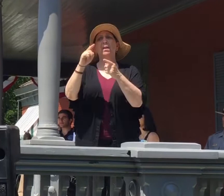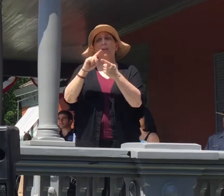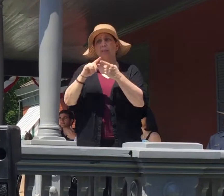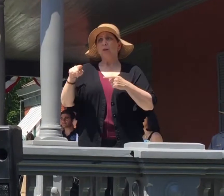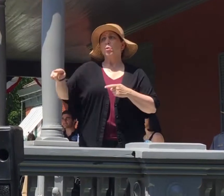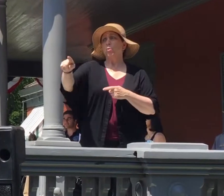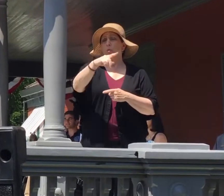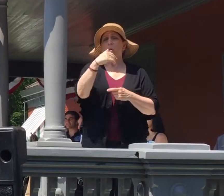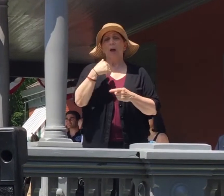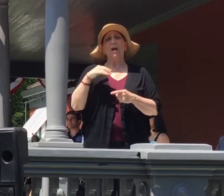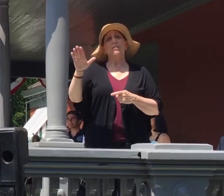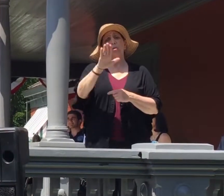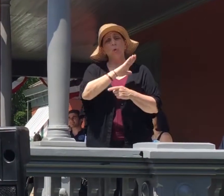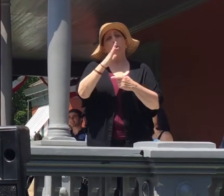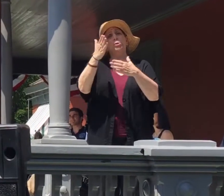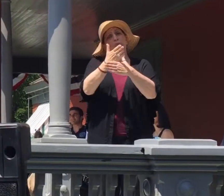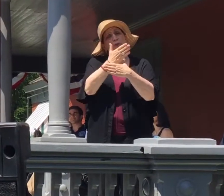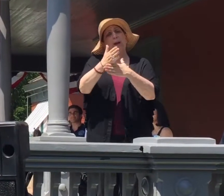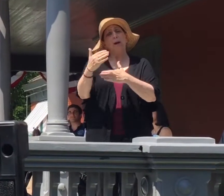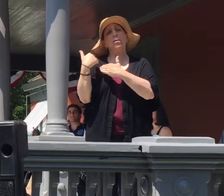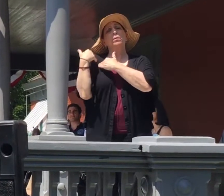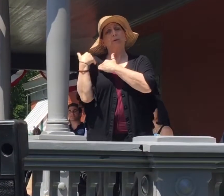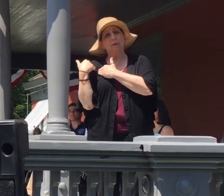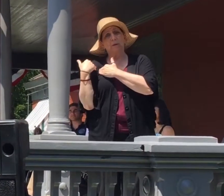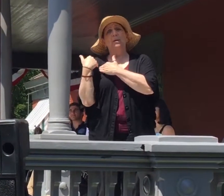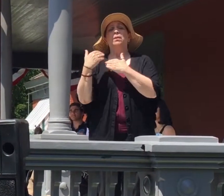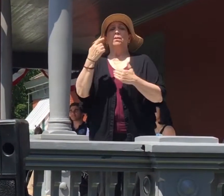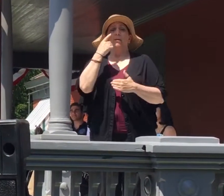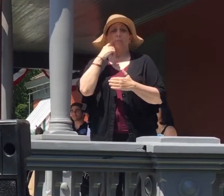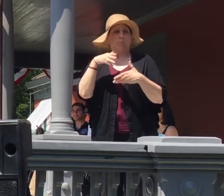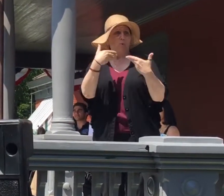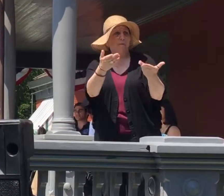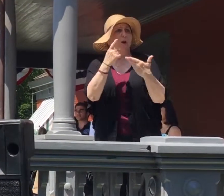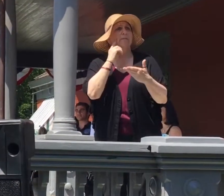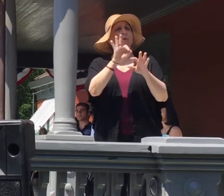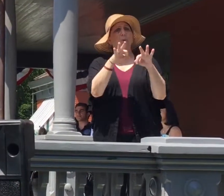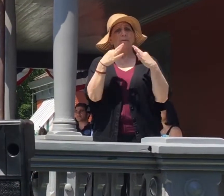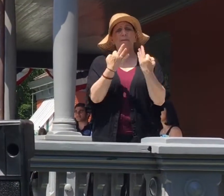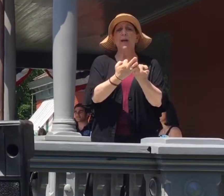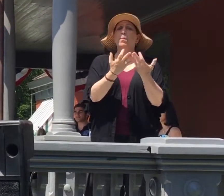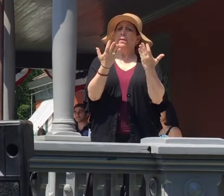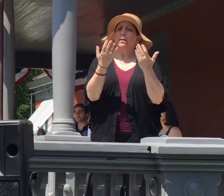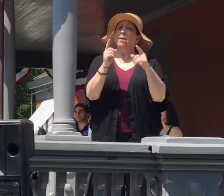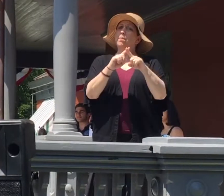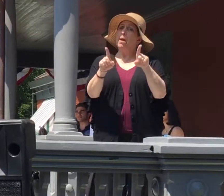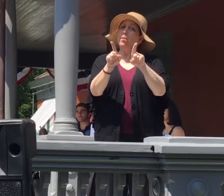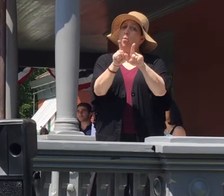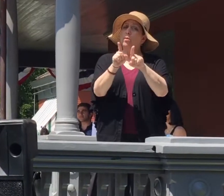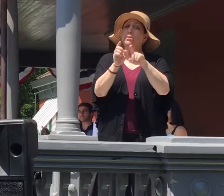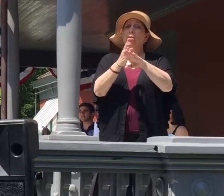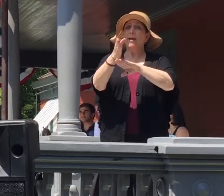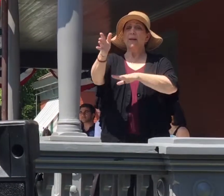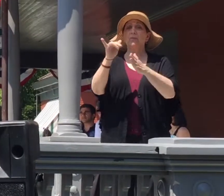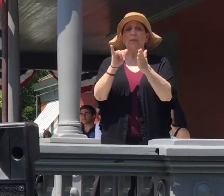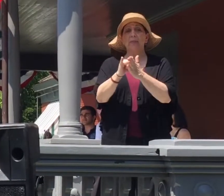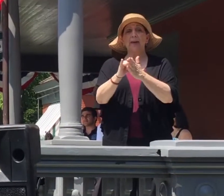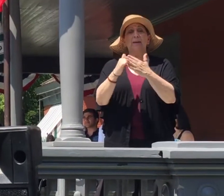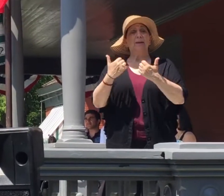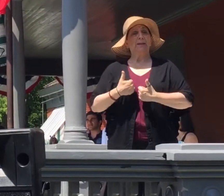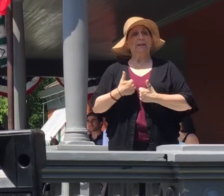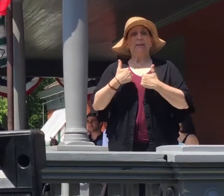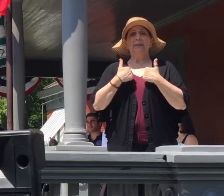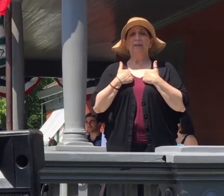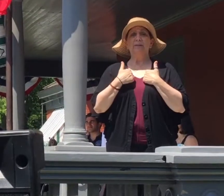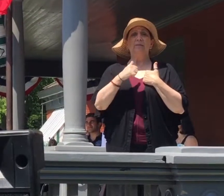fair share of the load, yes, to pull your own weight and to provide for your family, but then afterwards live not